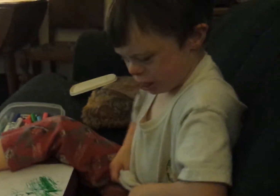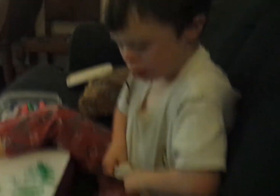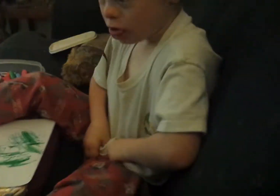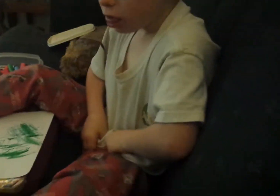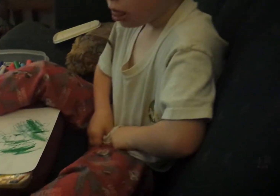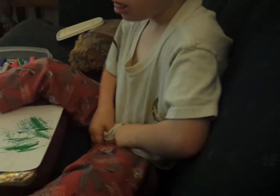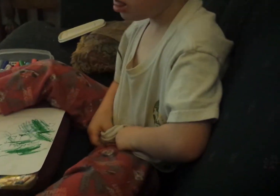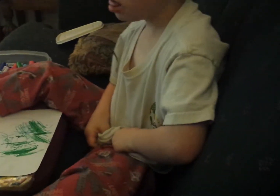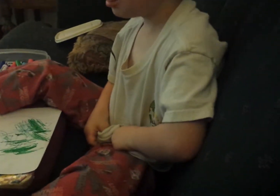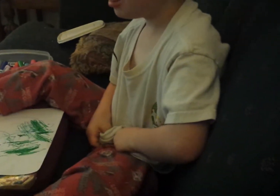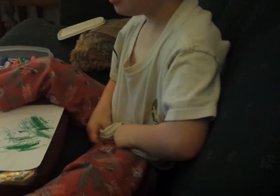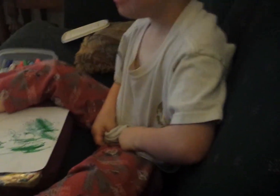What color are your pants though?